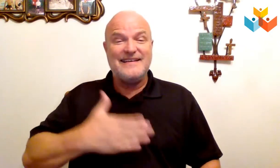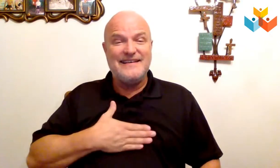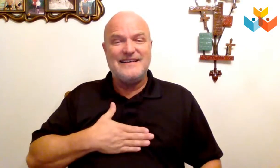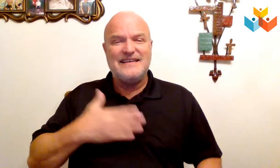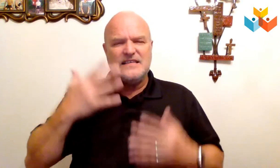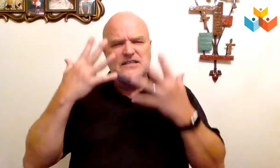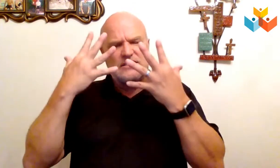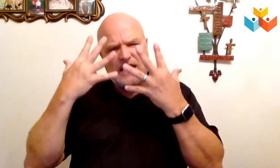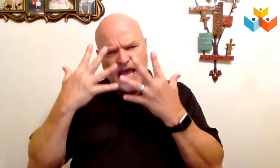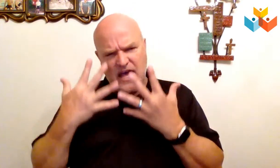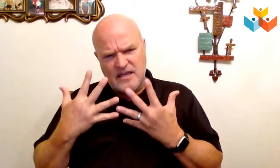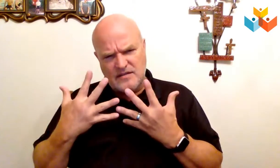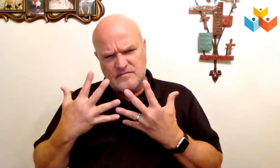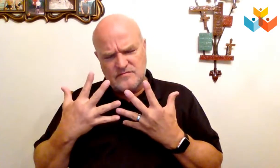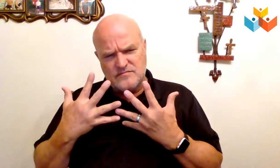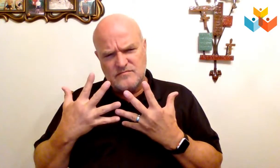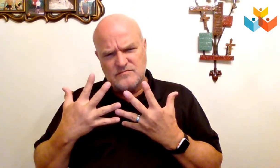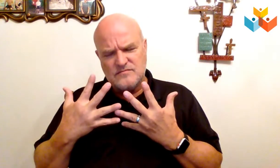Happy.